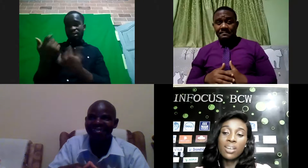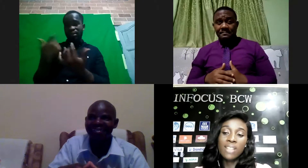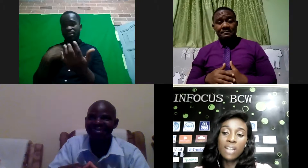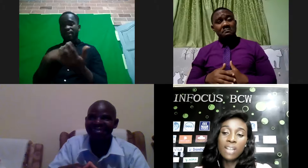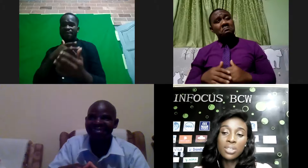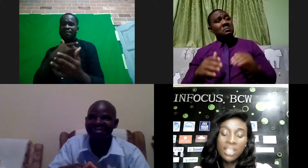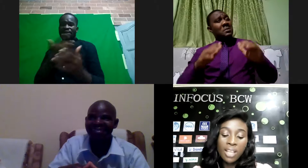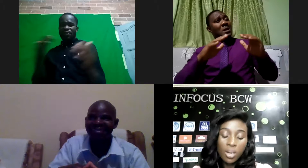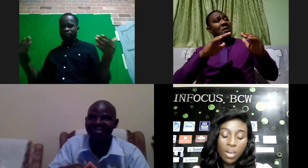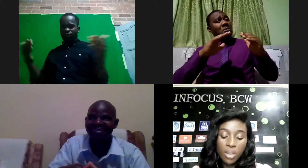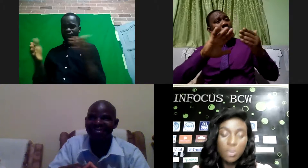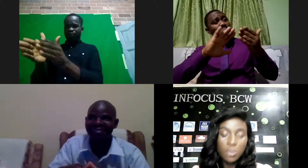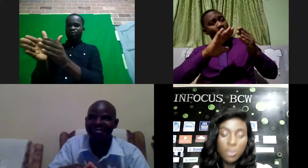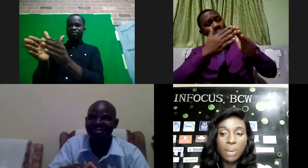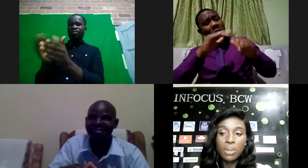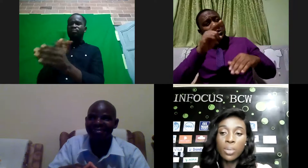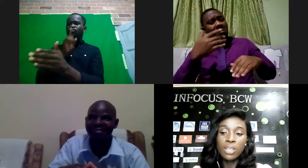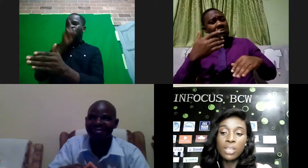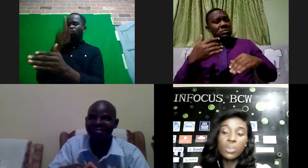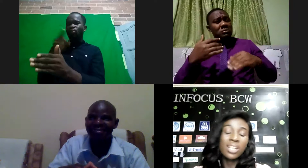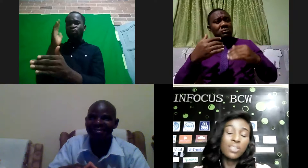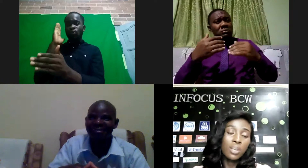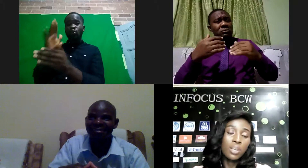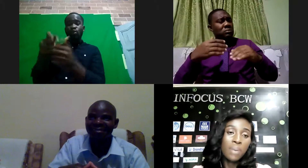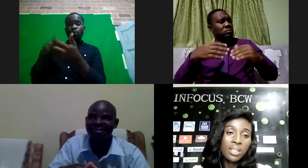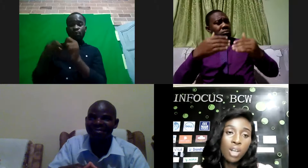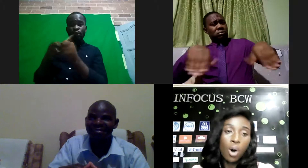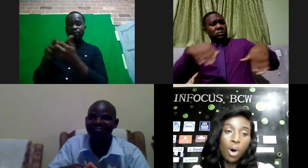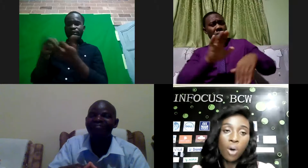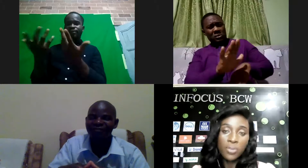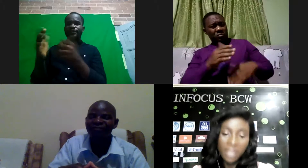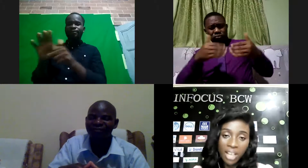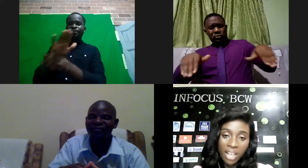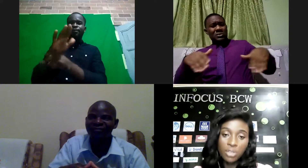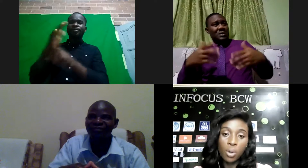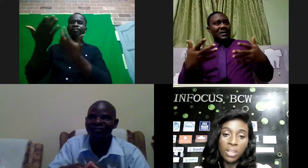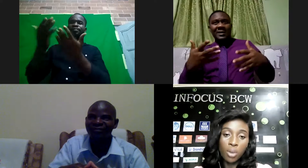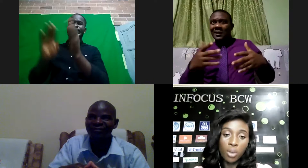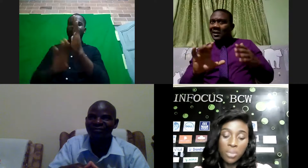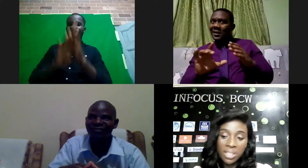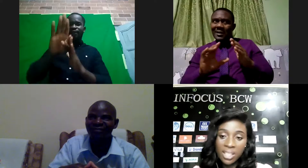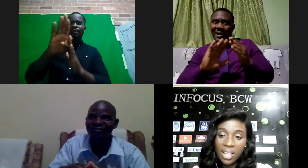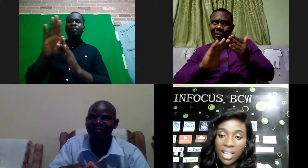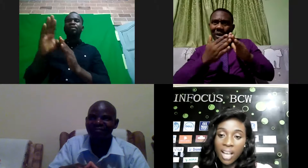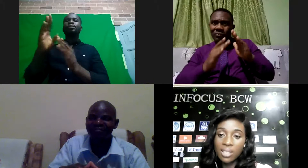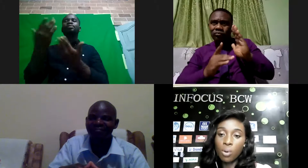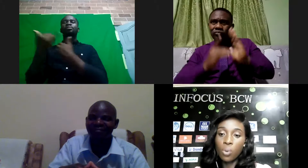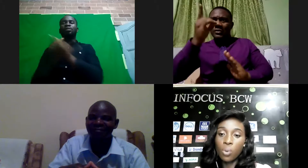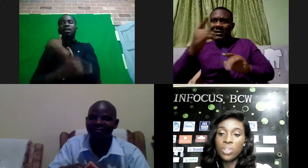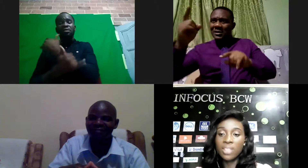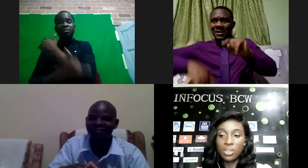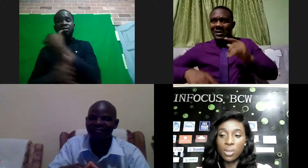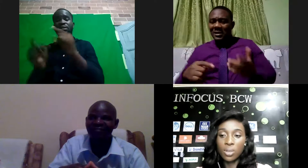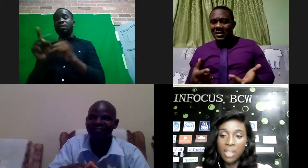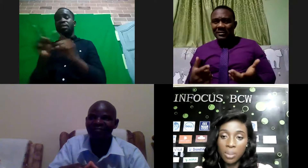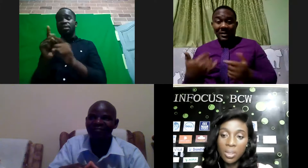there is actually going to be a problem with the total development of the country or the community as a whole, which